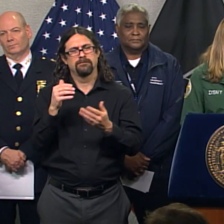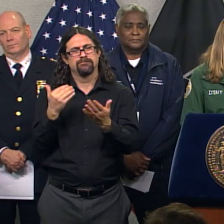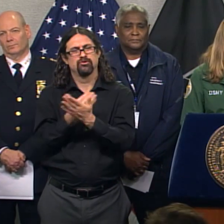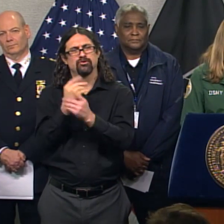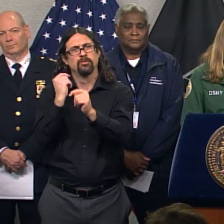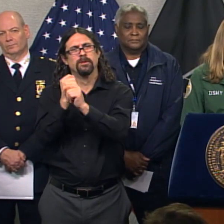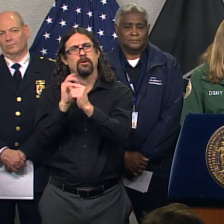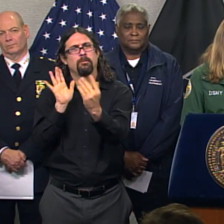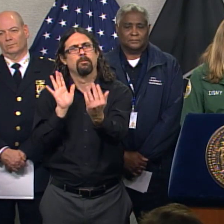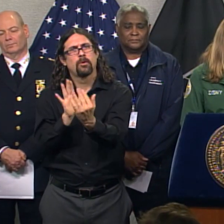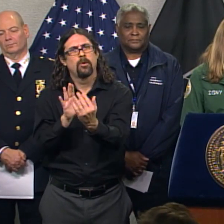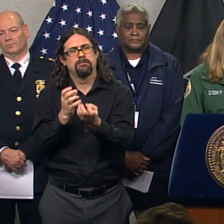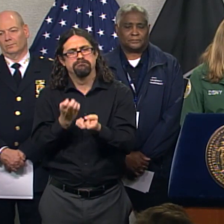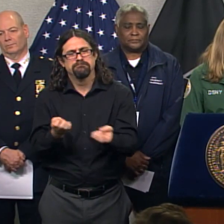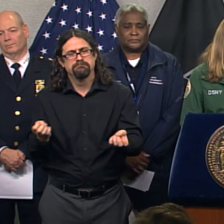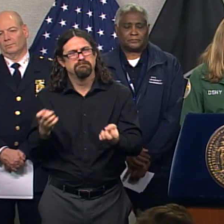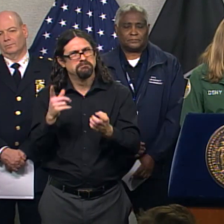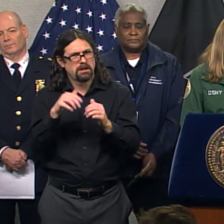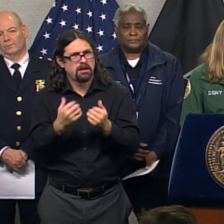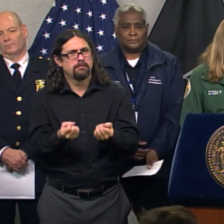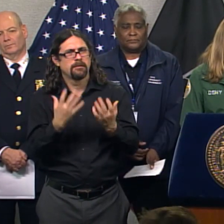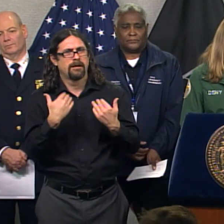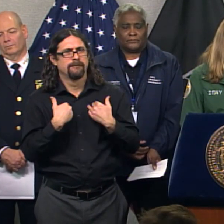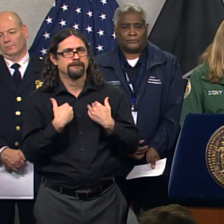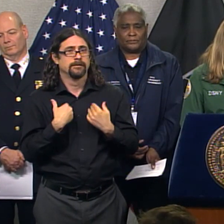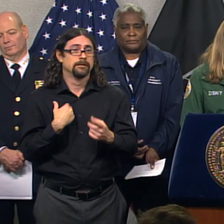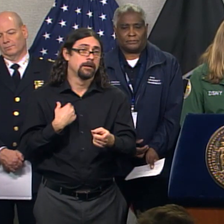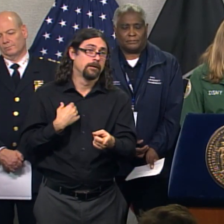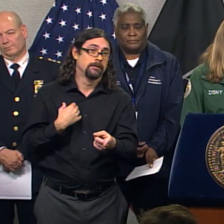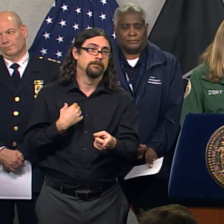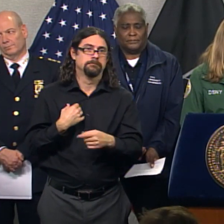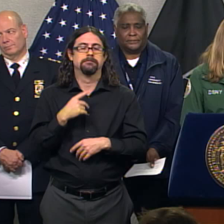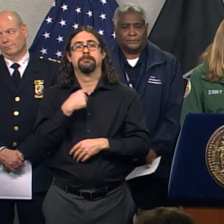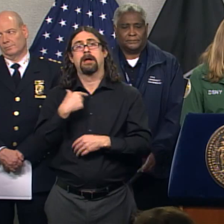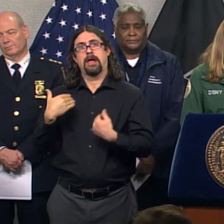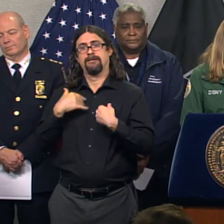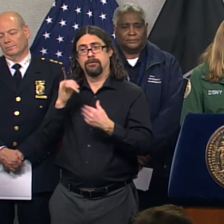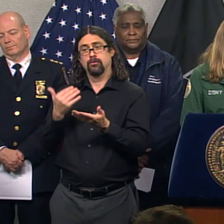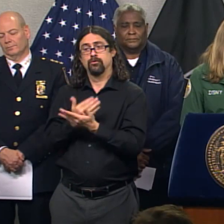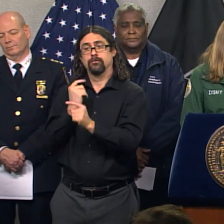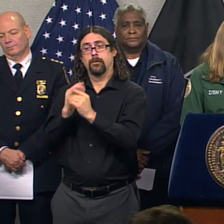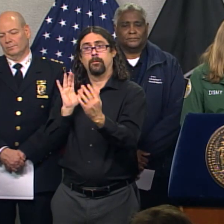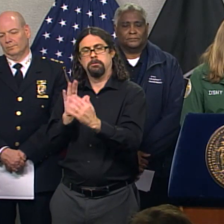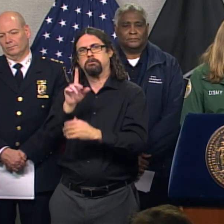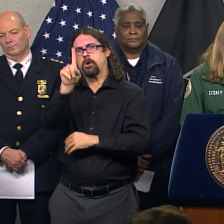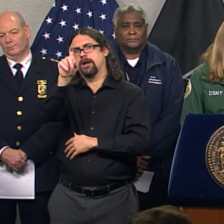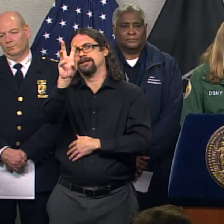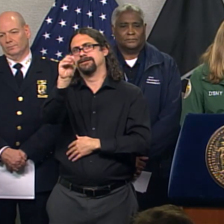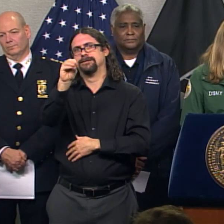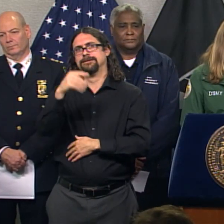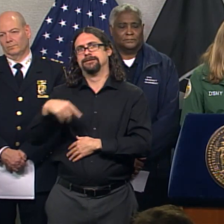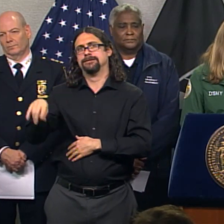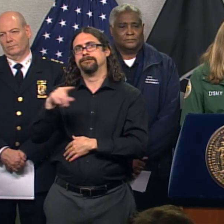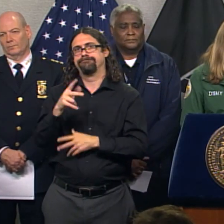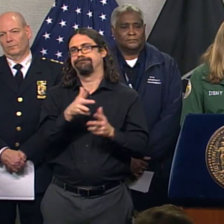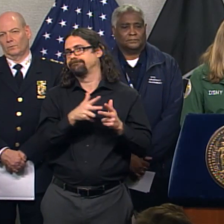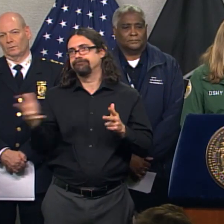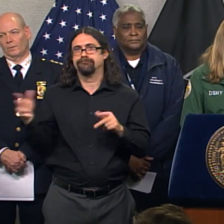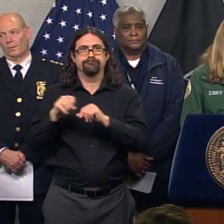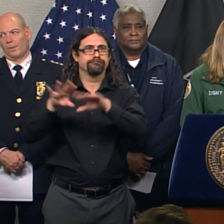we've done in terms of snow equipment under this administration, we have about 56% more salting equipment than we